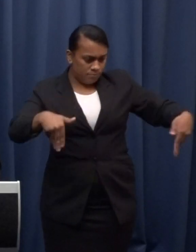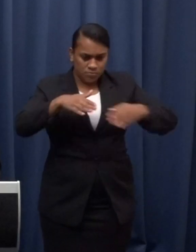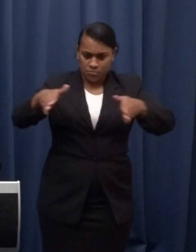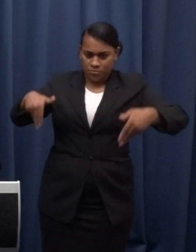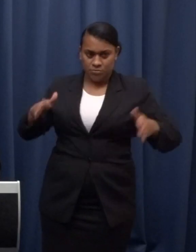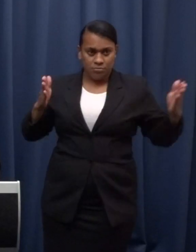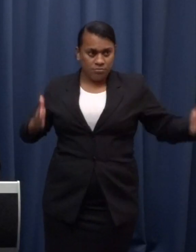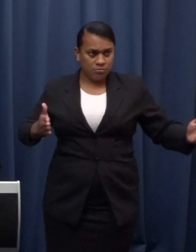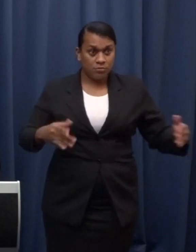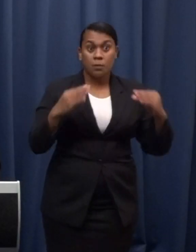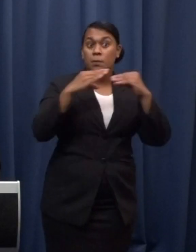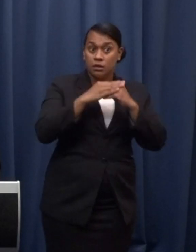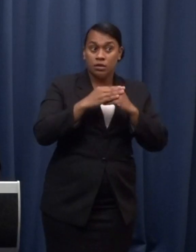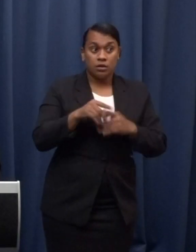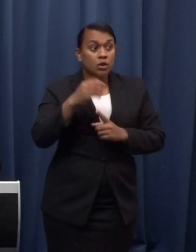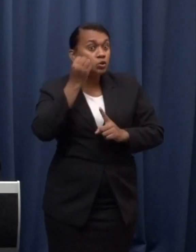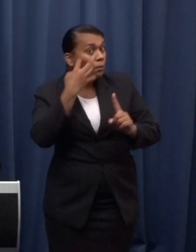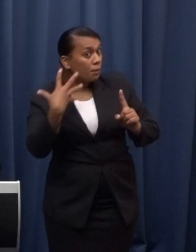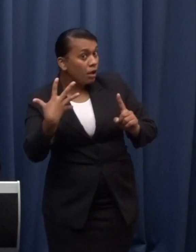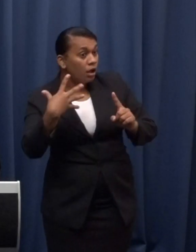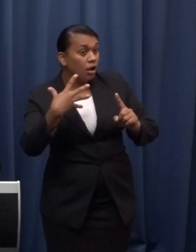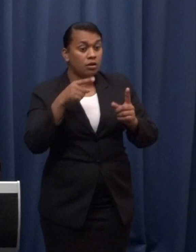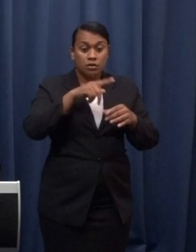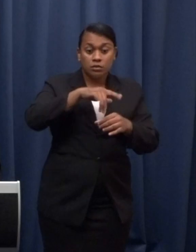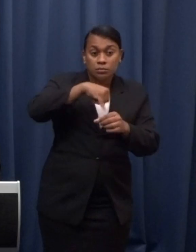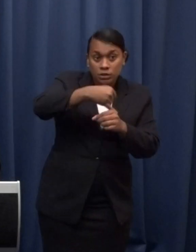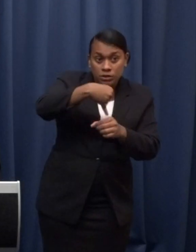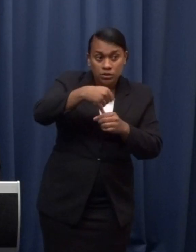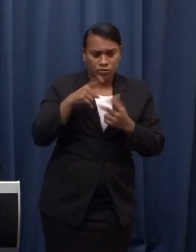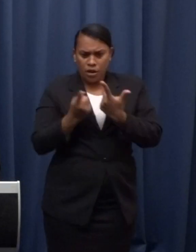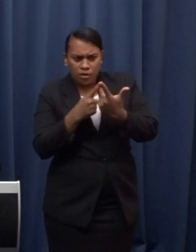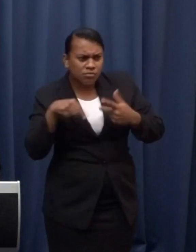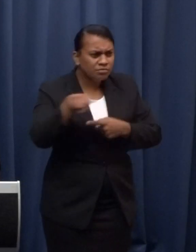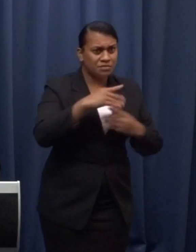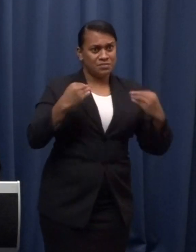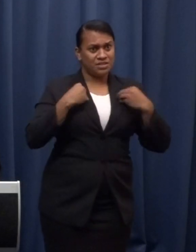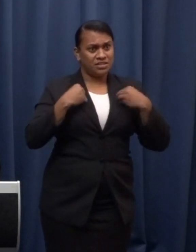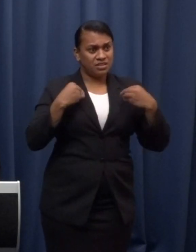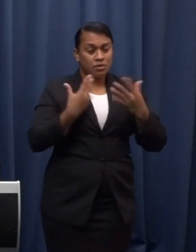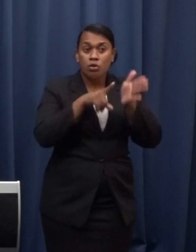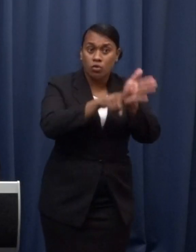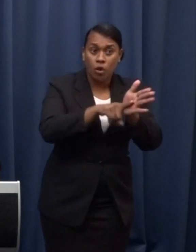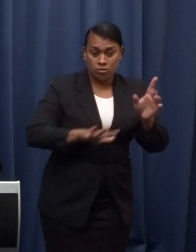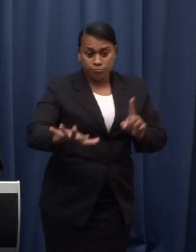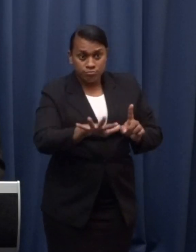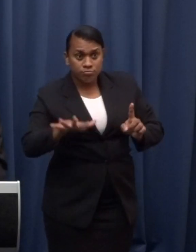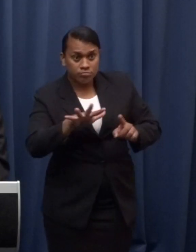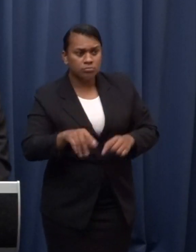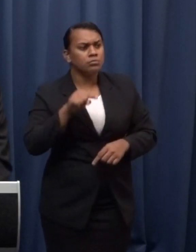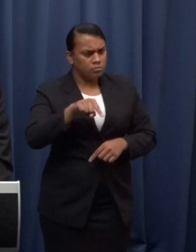Banks and supermarkets and pharmacies and other essential businesses in the greater Lautoka area will remain open.